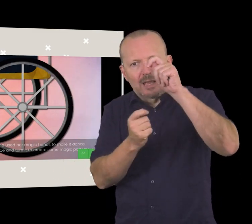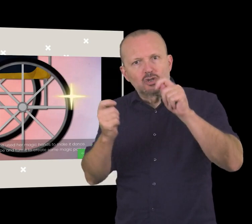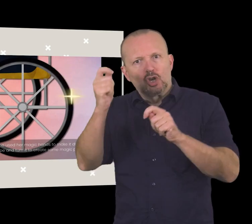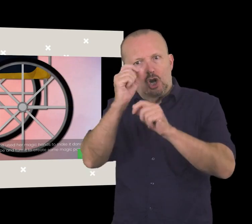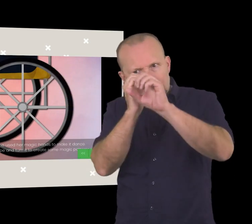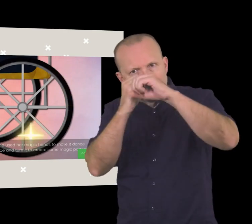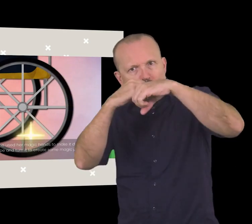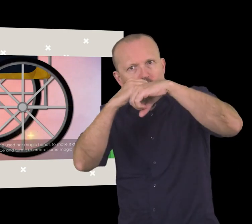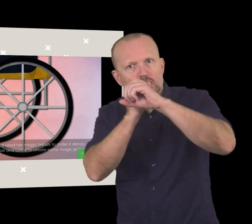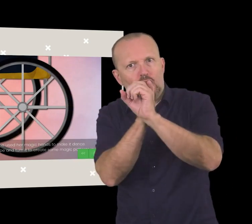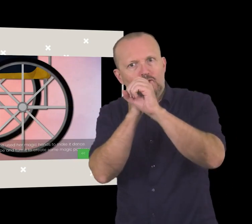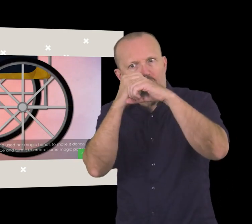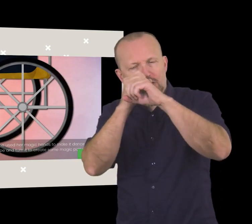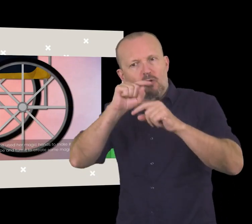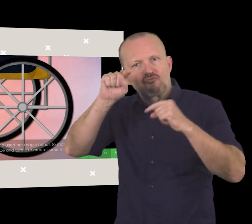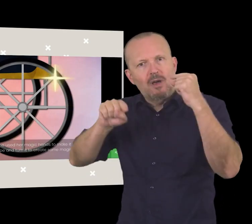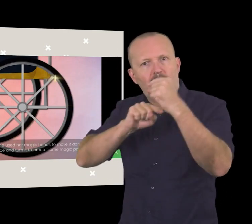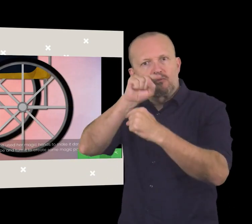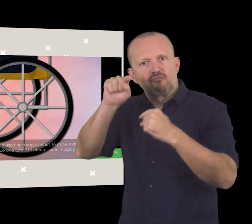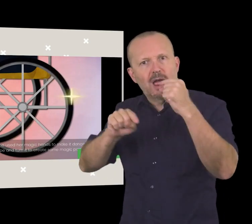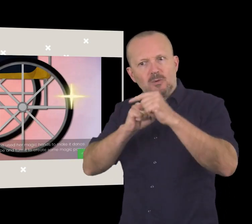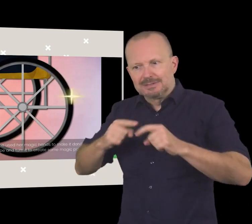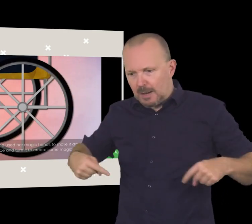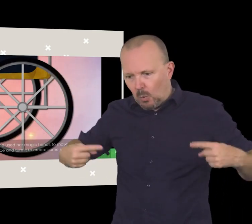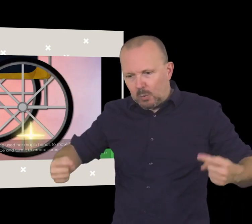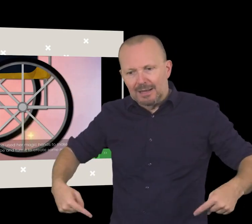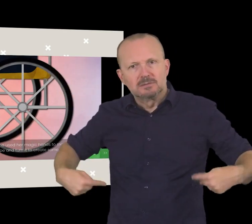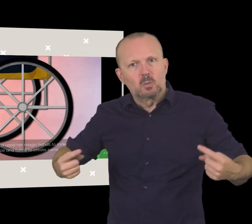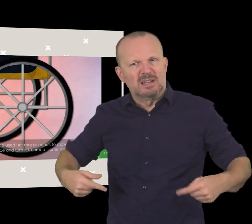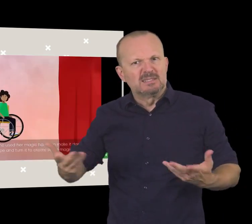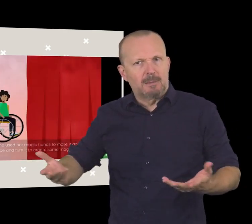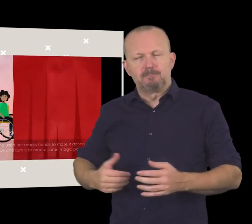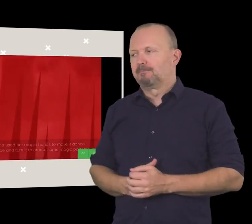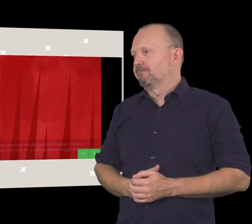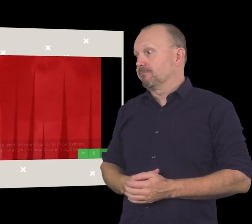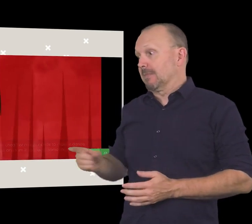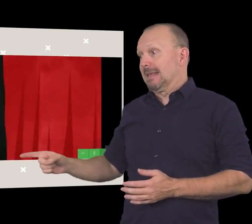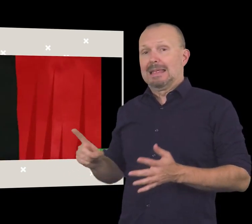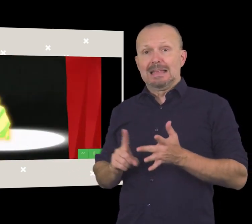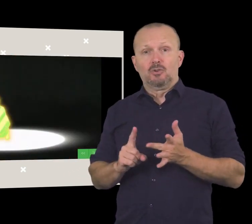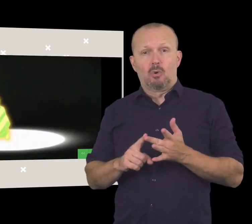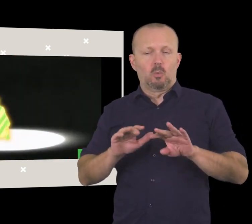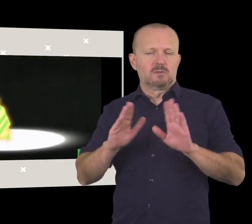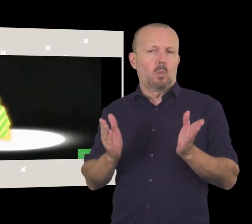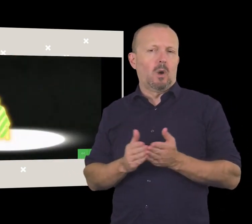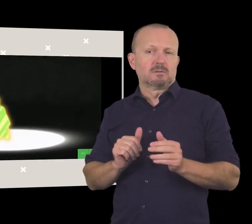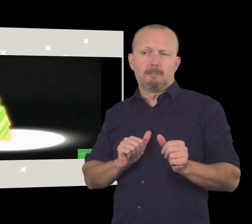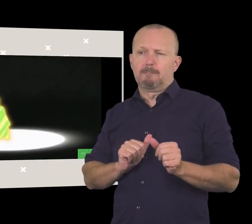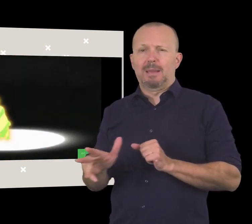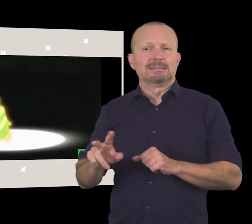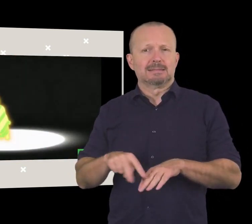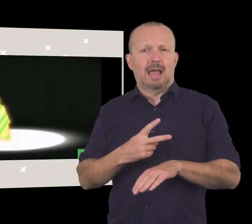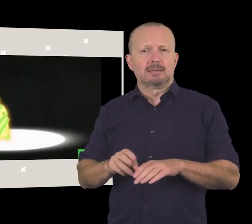some magical patterns inside. And it is an awesome moment. Eleonora was the greatest dancer of all